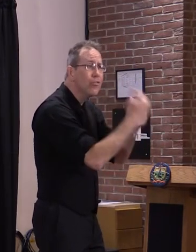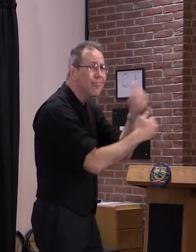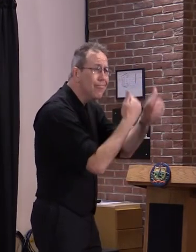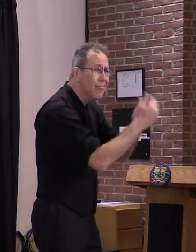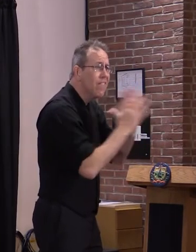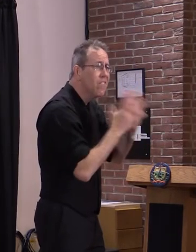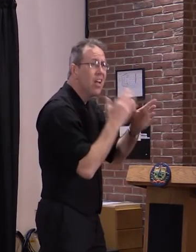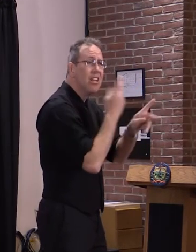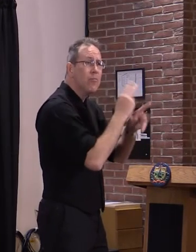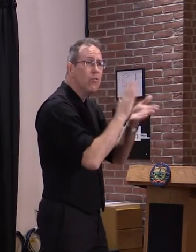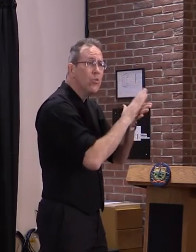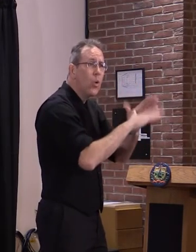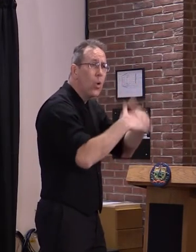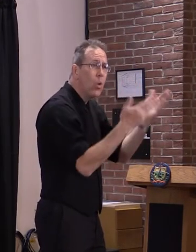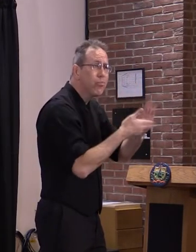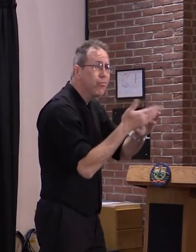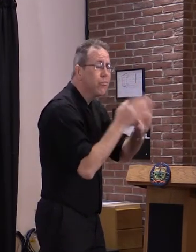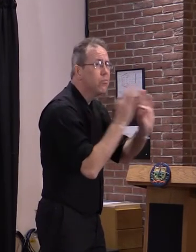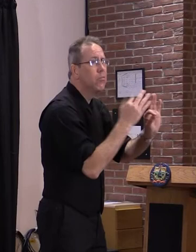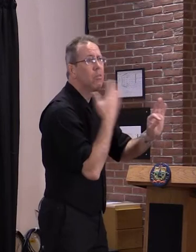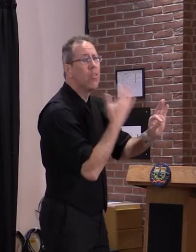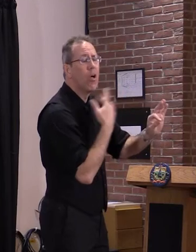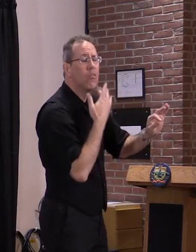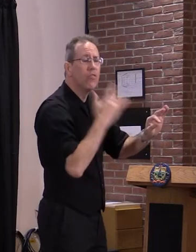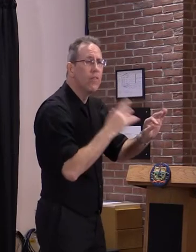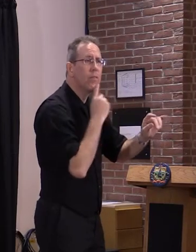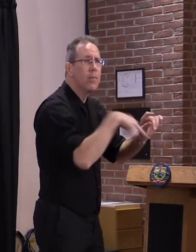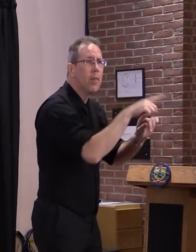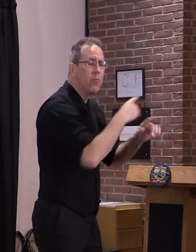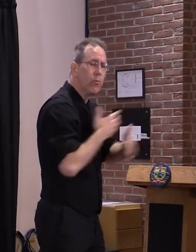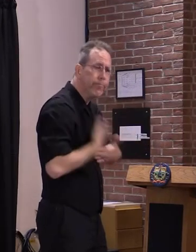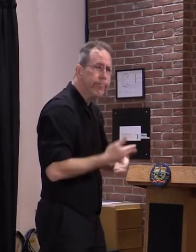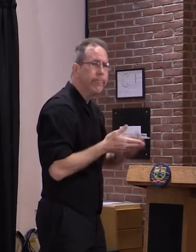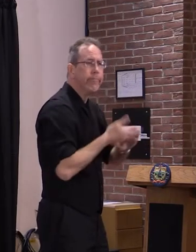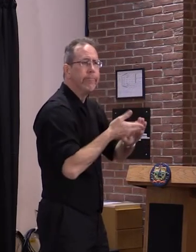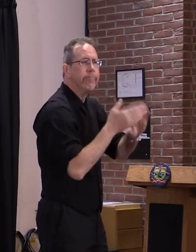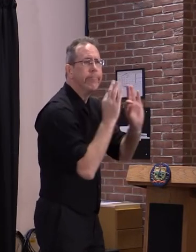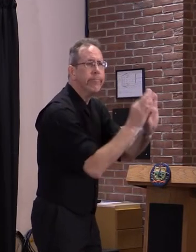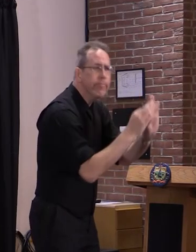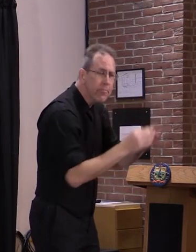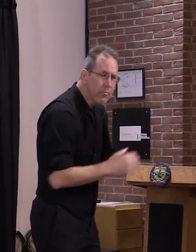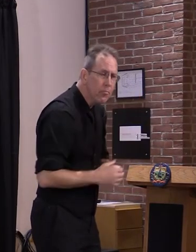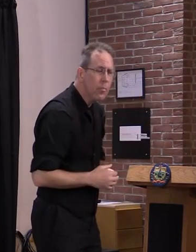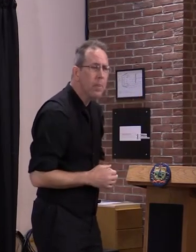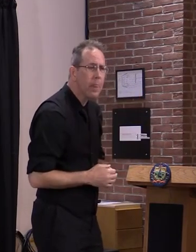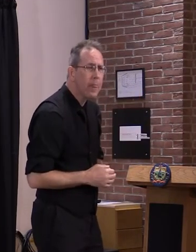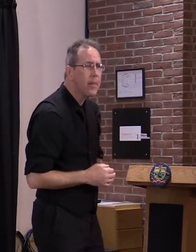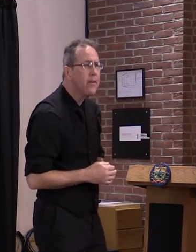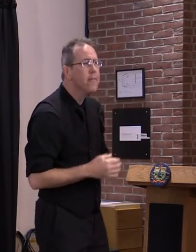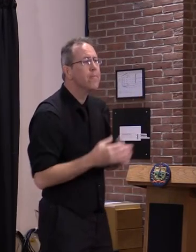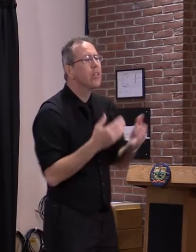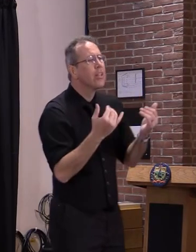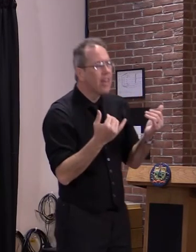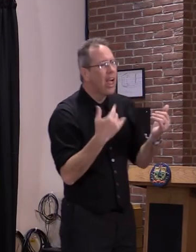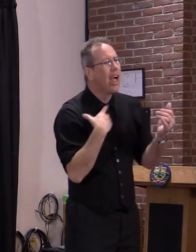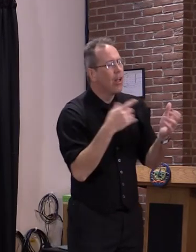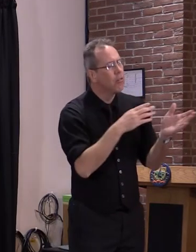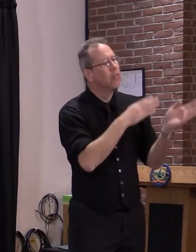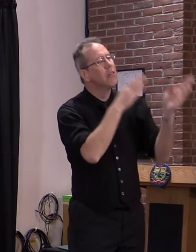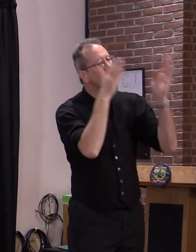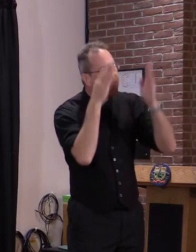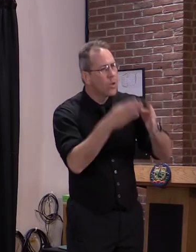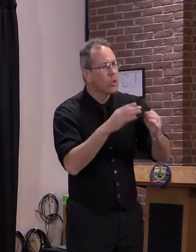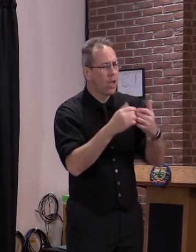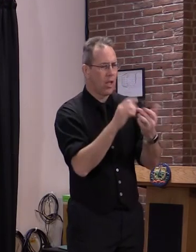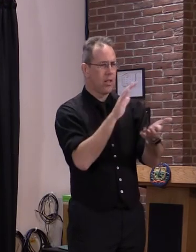open. But we do need to put new emphasis on addressing the impact of the pandemic, and I am